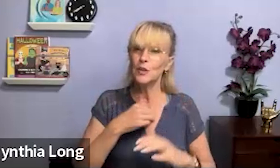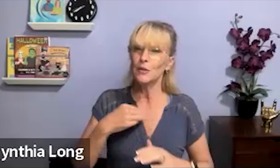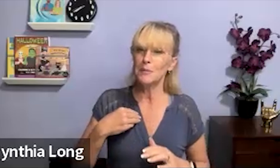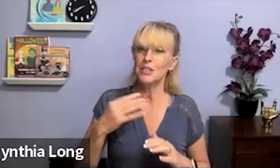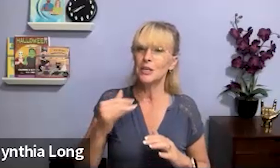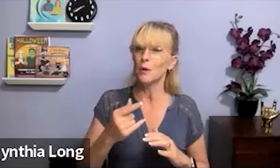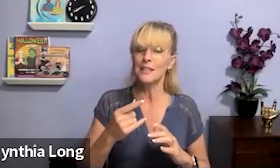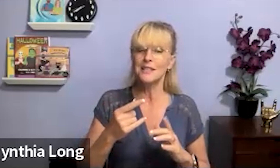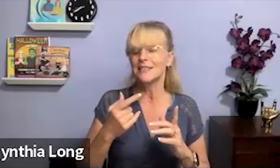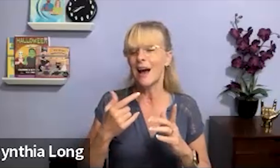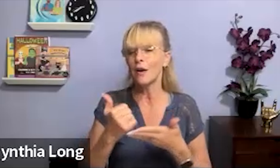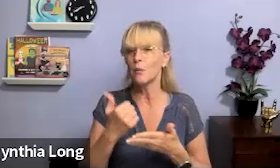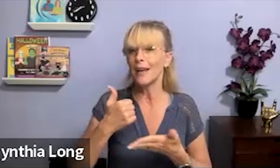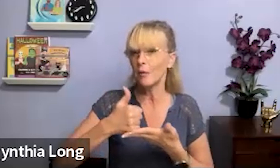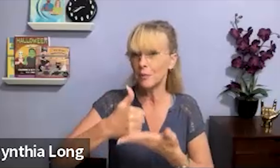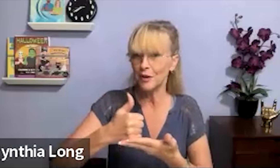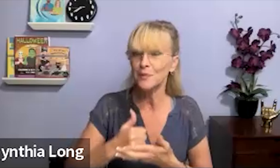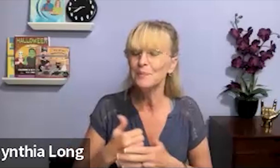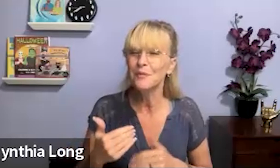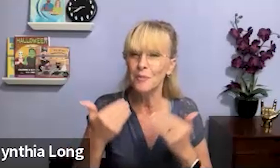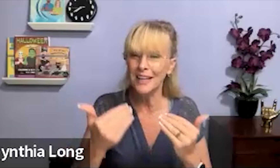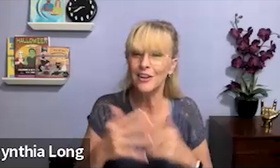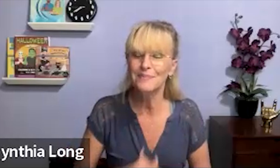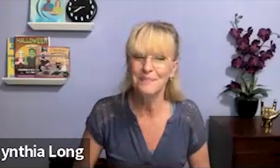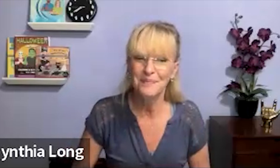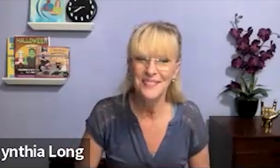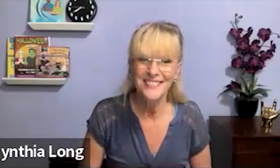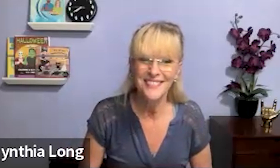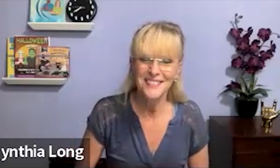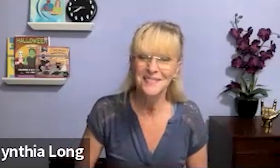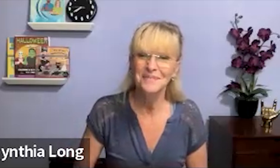with your membership? How can we help you from here?